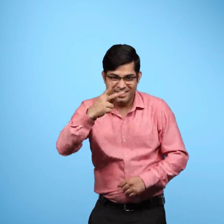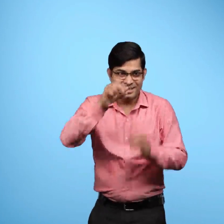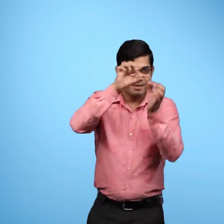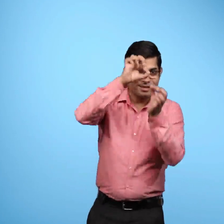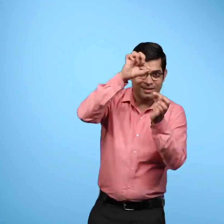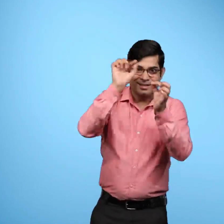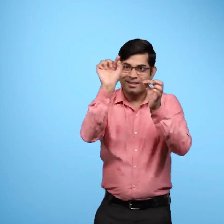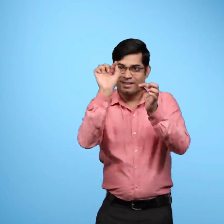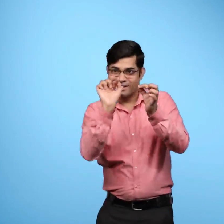distance